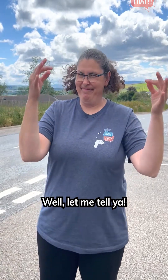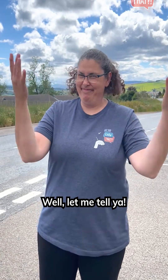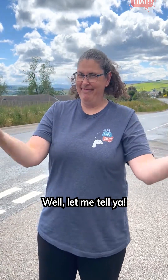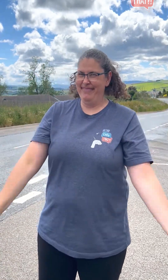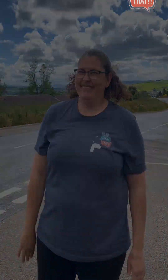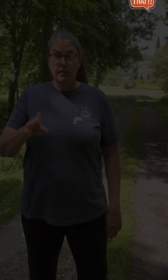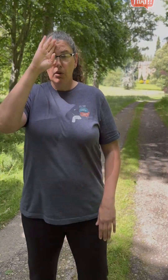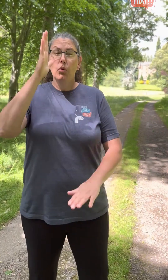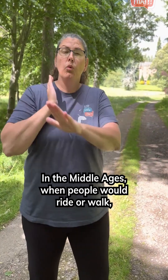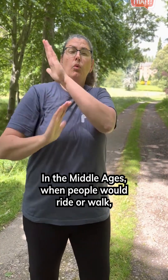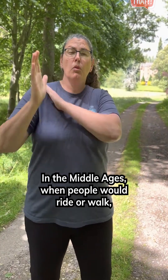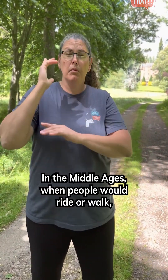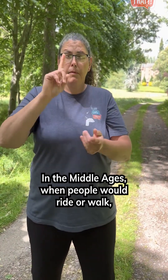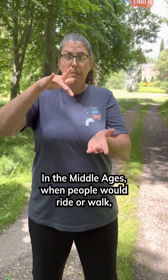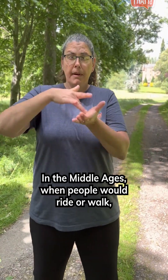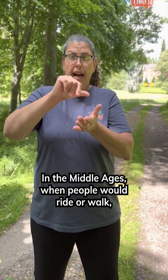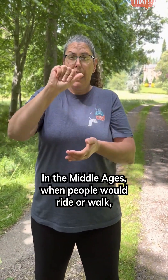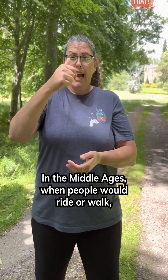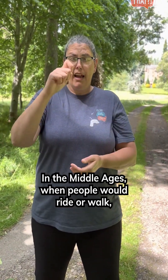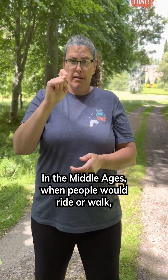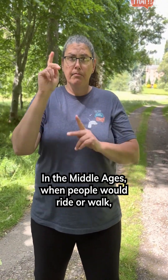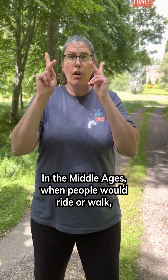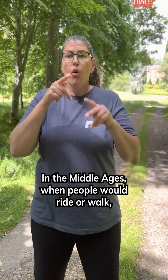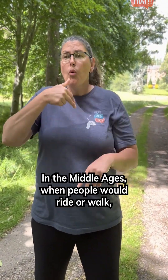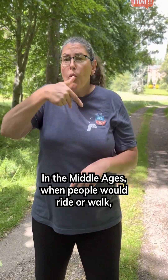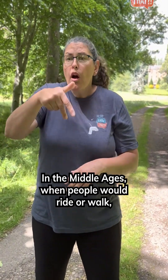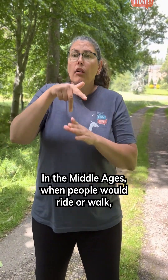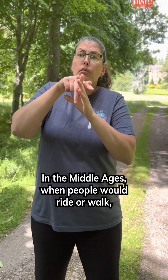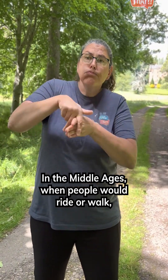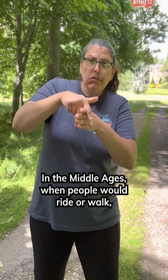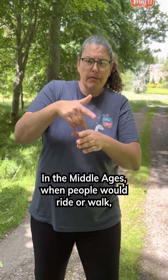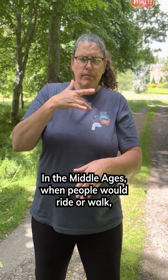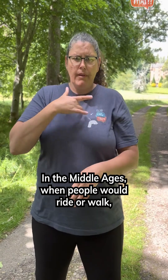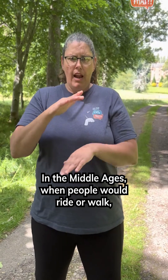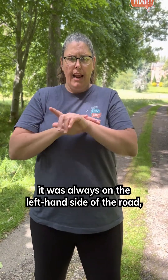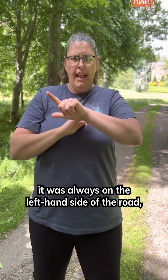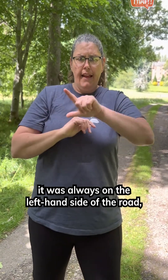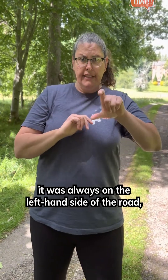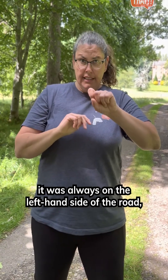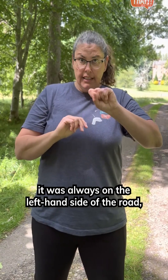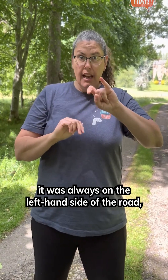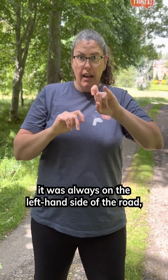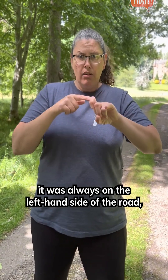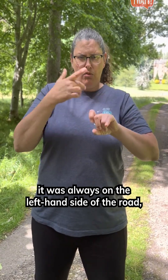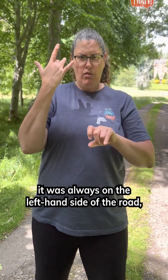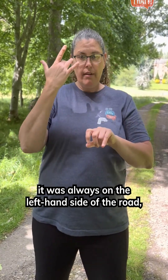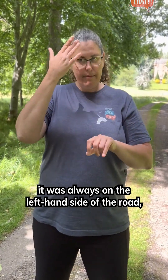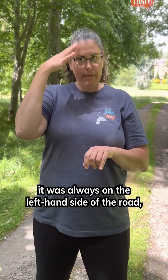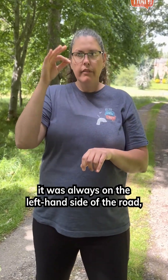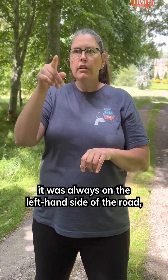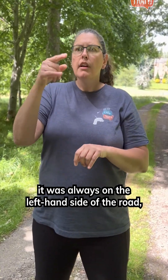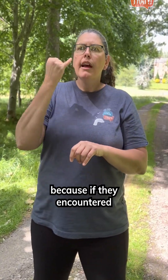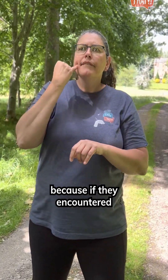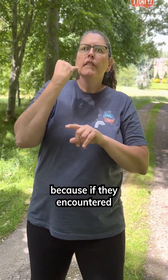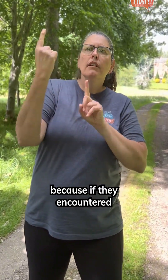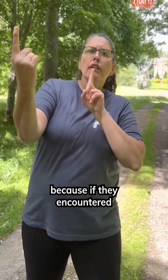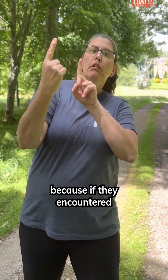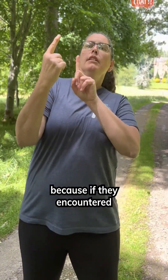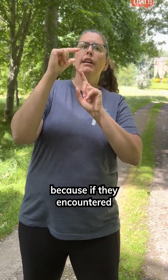ya. In the Middle Ages, when people would ride or walk, it was always on the left-hand side of the road. Because if they encountered